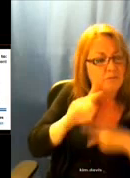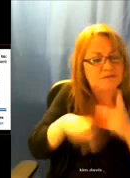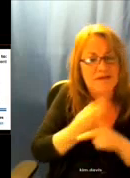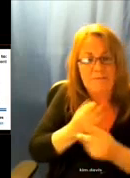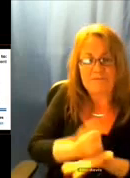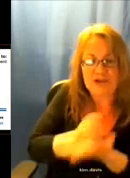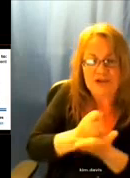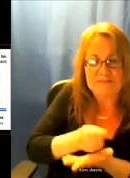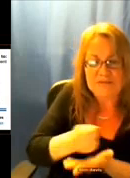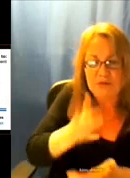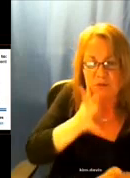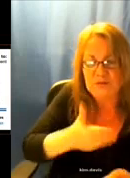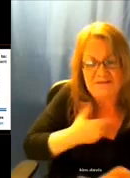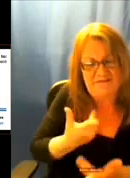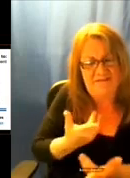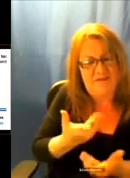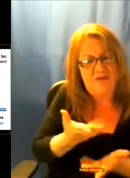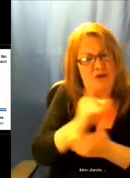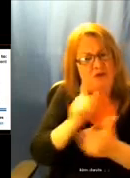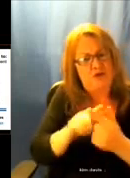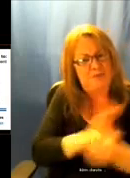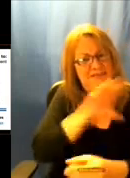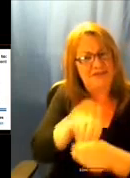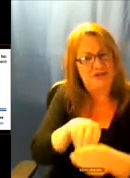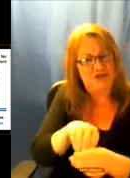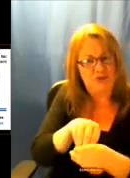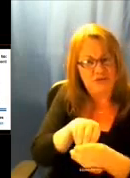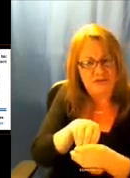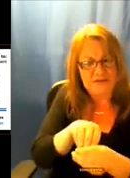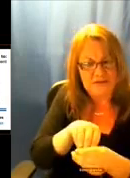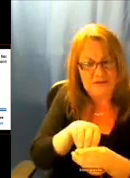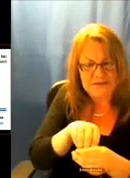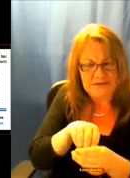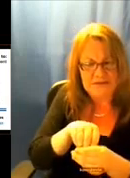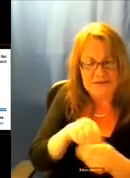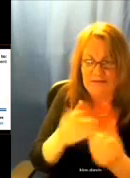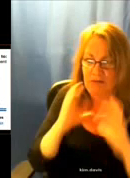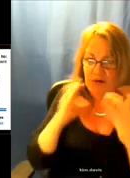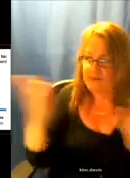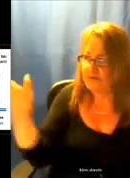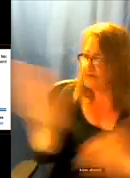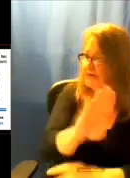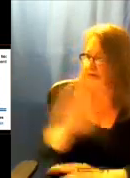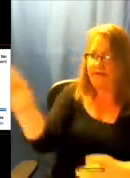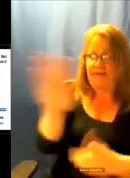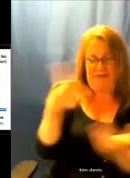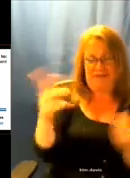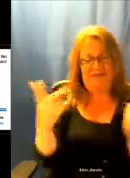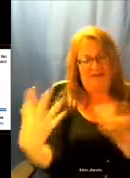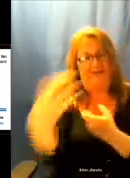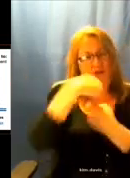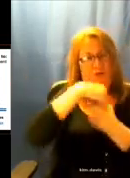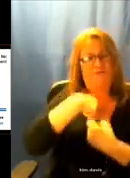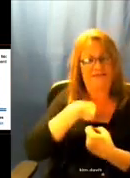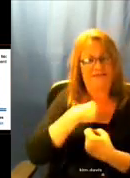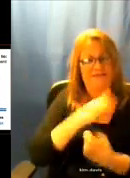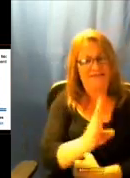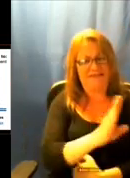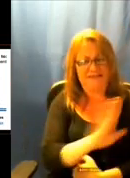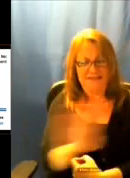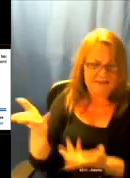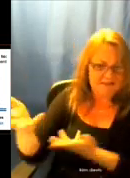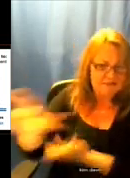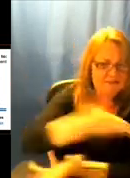advance what type of care you'll have, what kind of therapy will be included, and communication